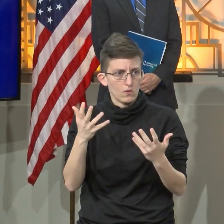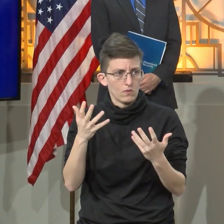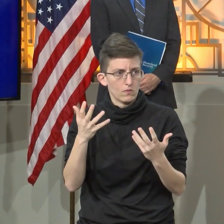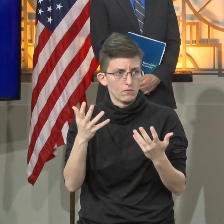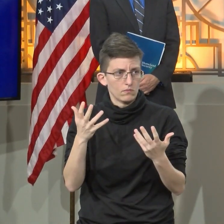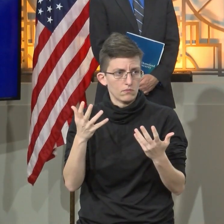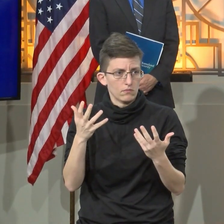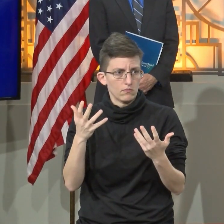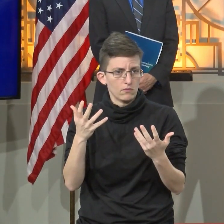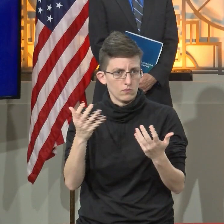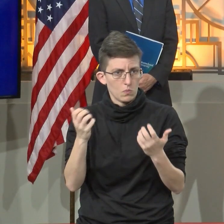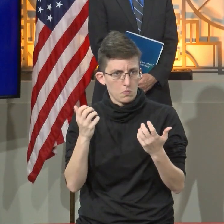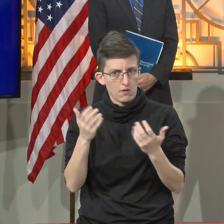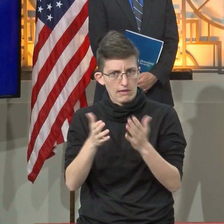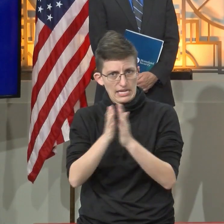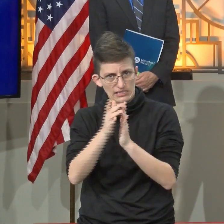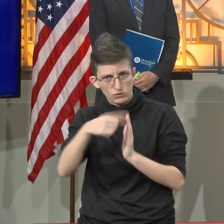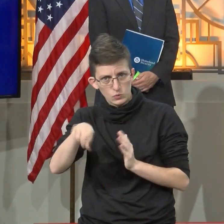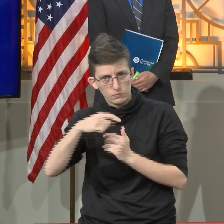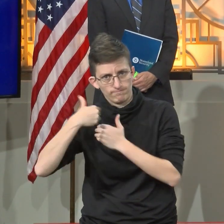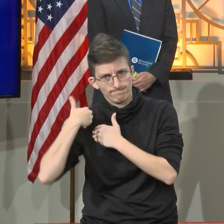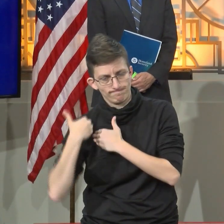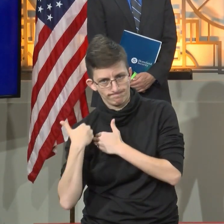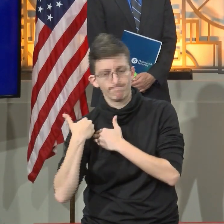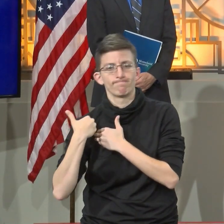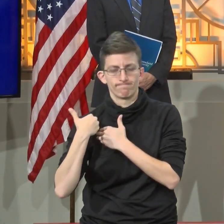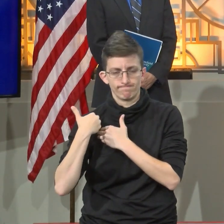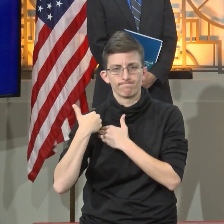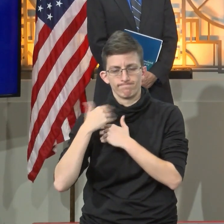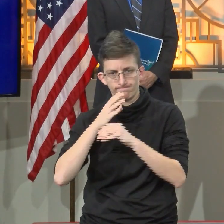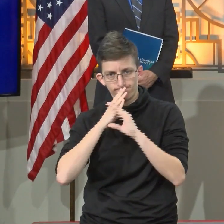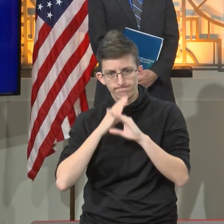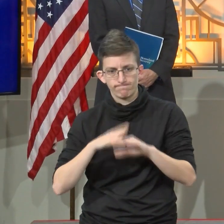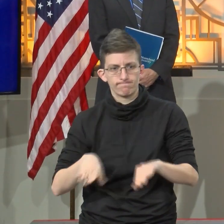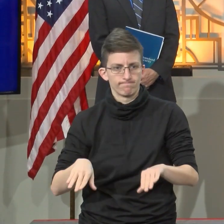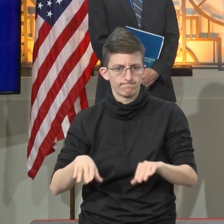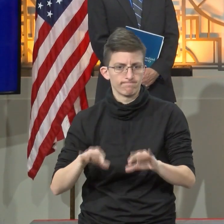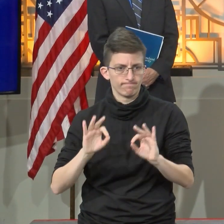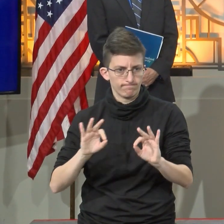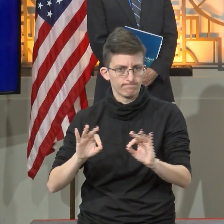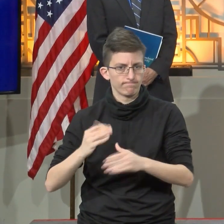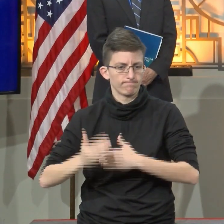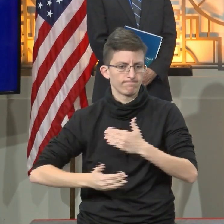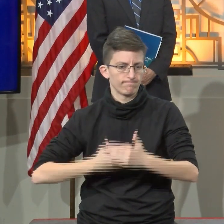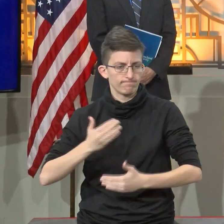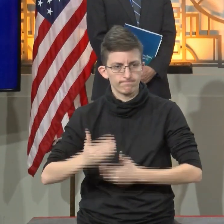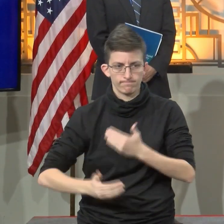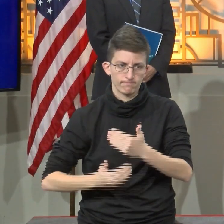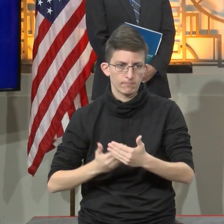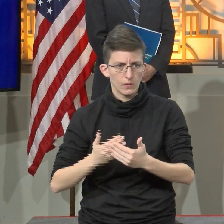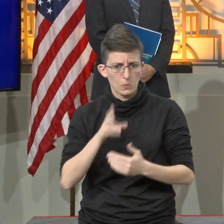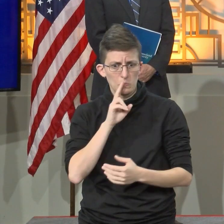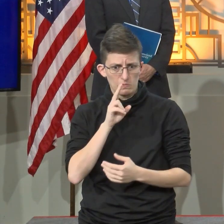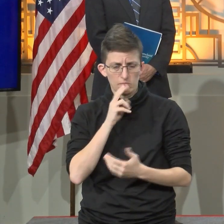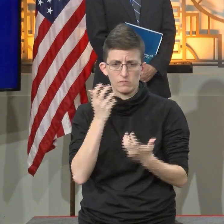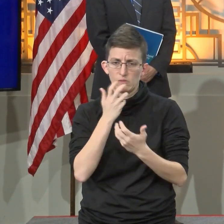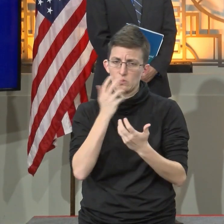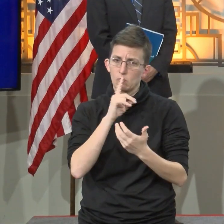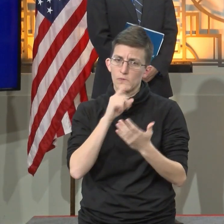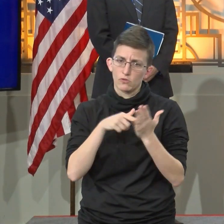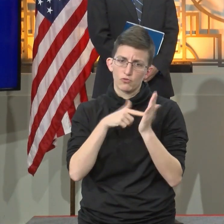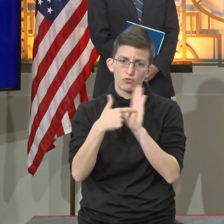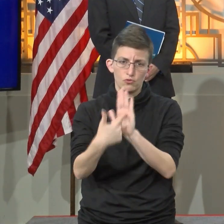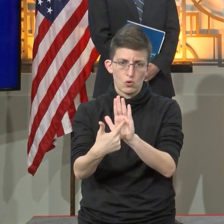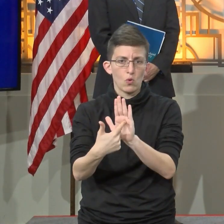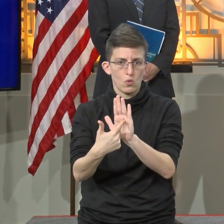you to be very responsible and to do it in a very peaceful fashion. Houston has helped to set an example for